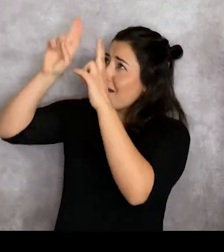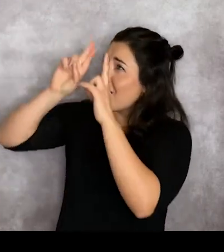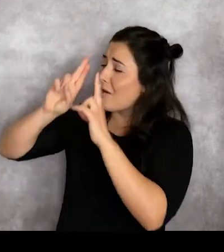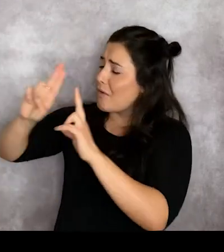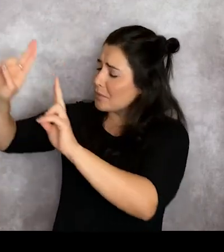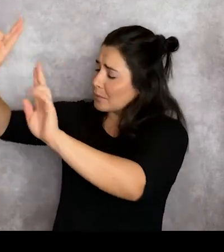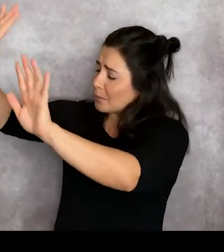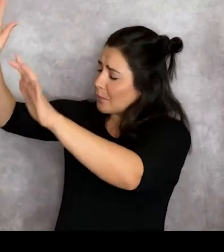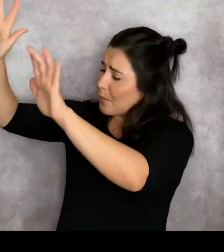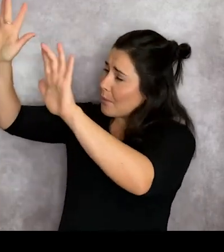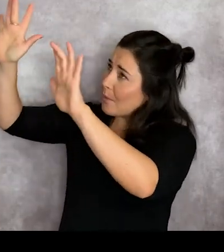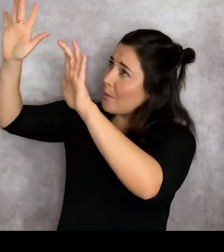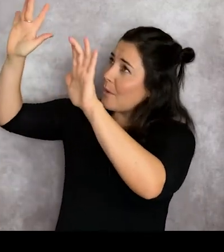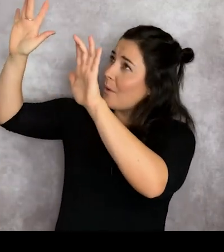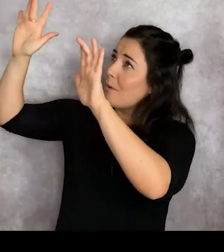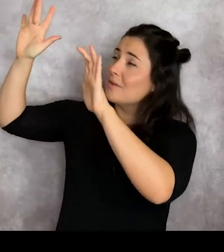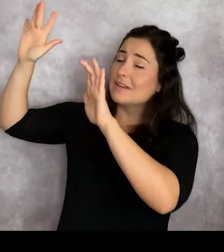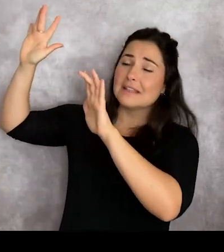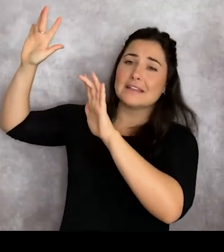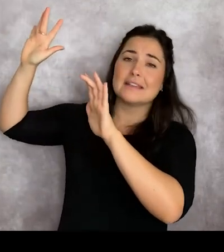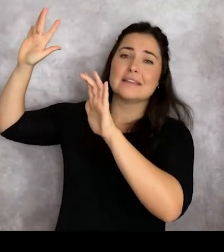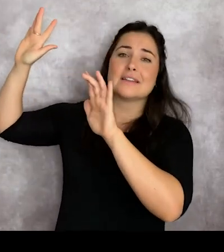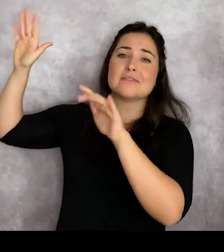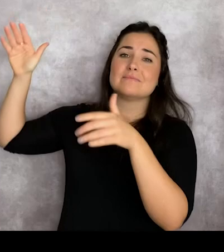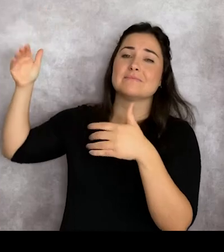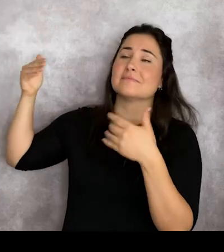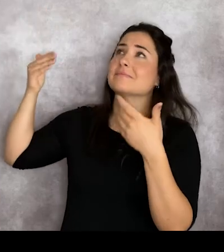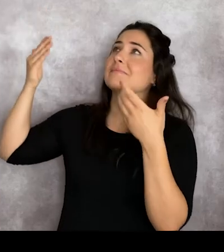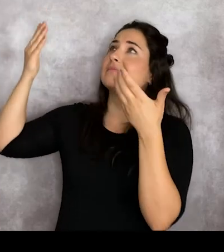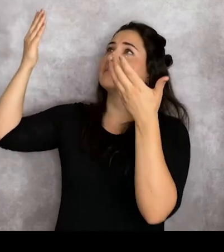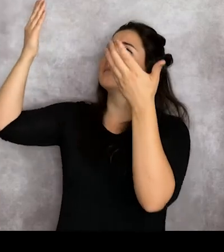King of glory.